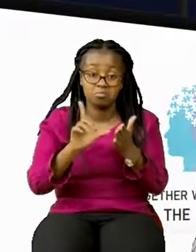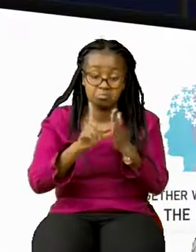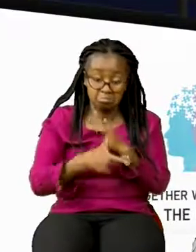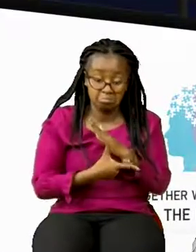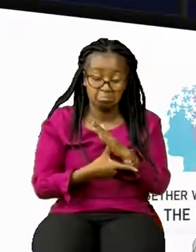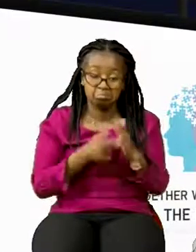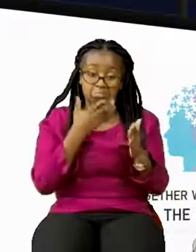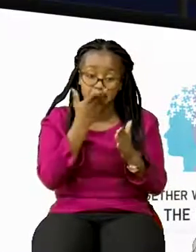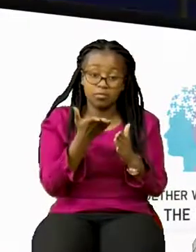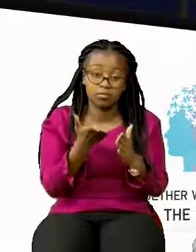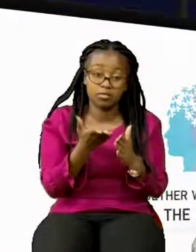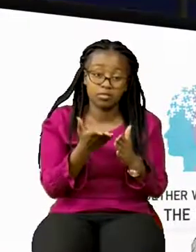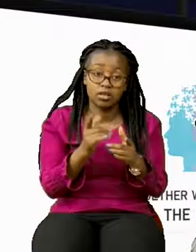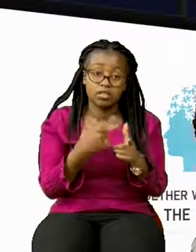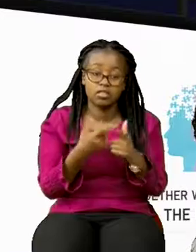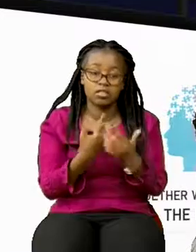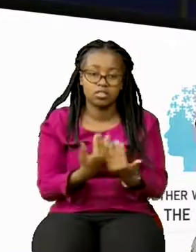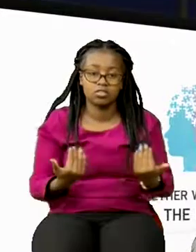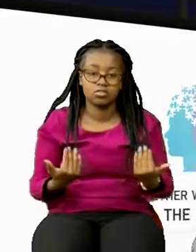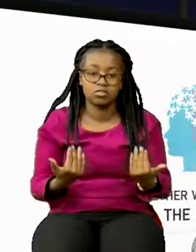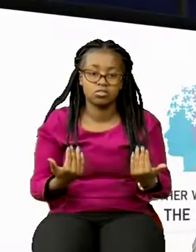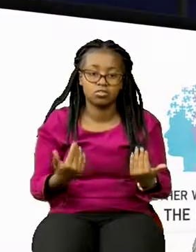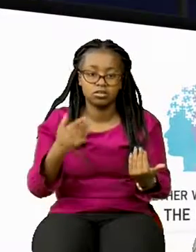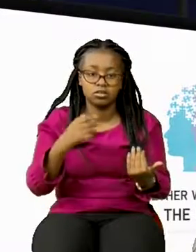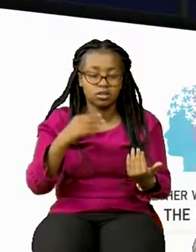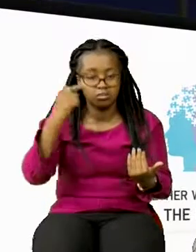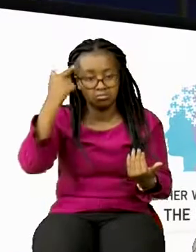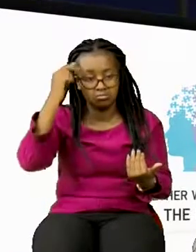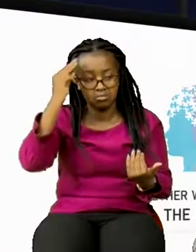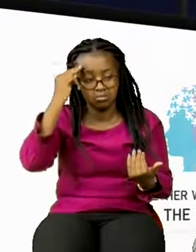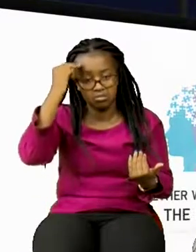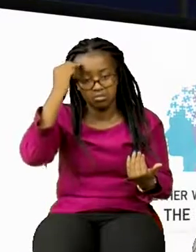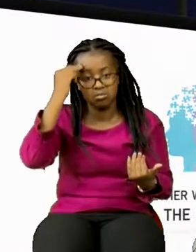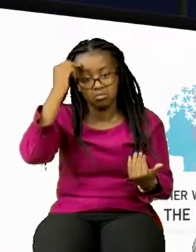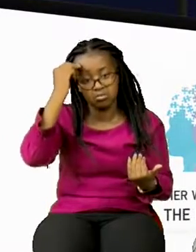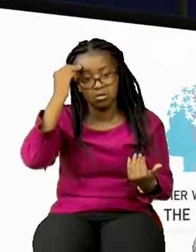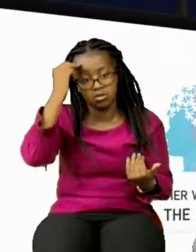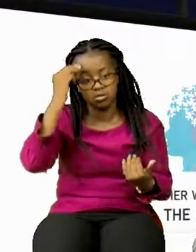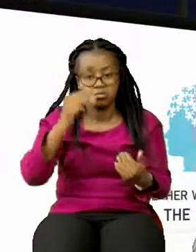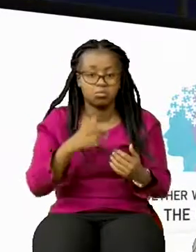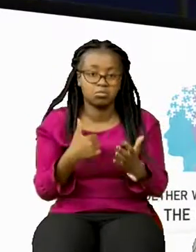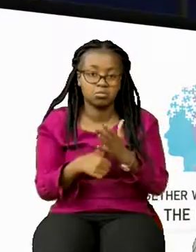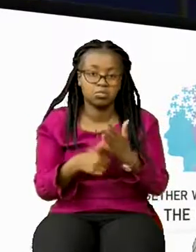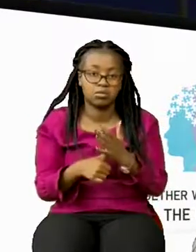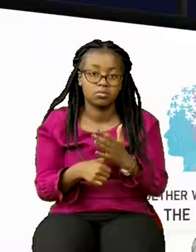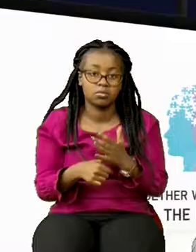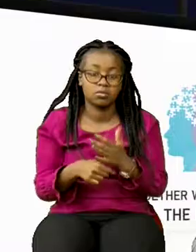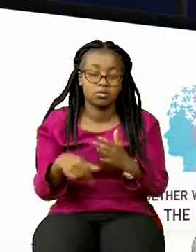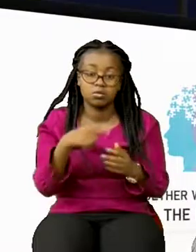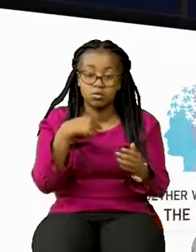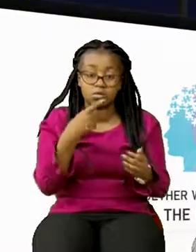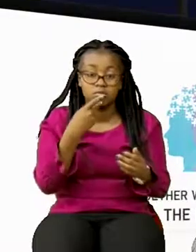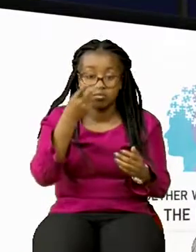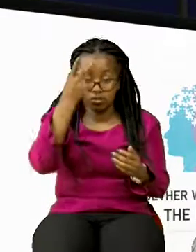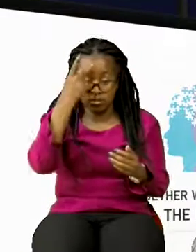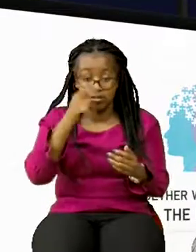response to convulsion, and sadly the child is now brain dead, meaning they're there but they cannot function. So as parents, my